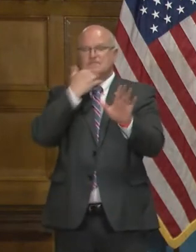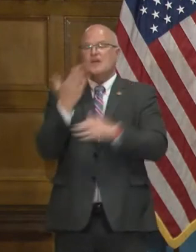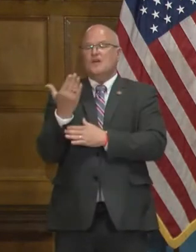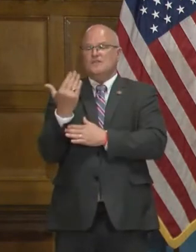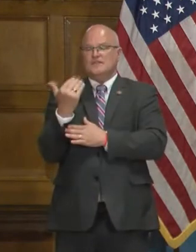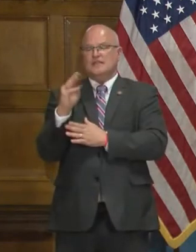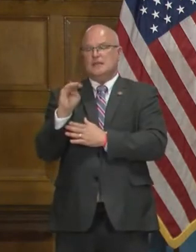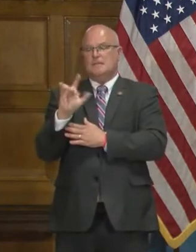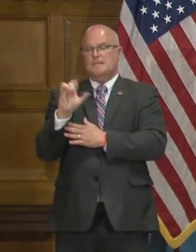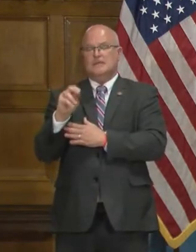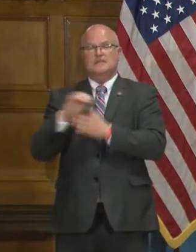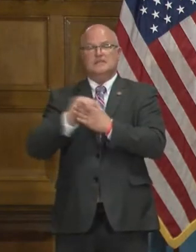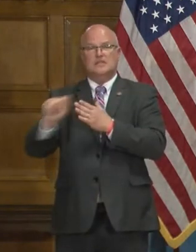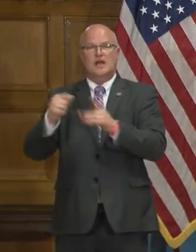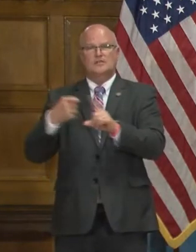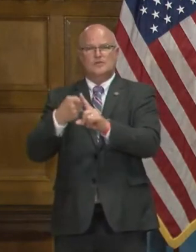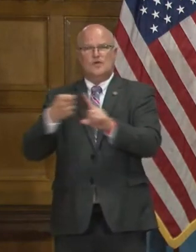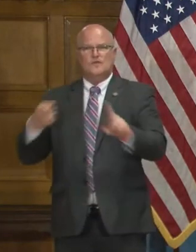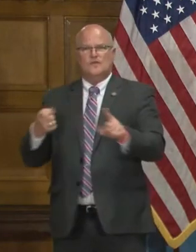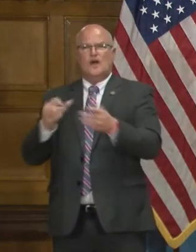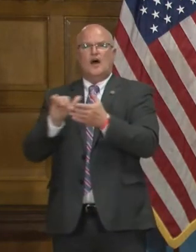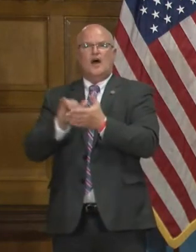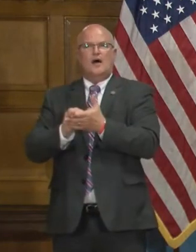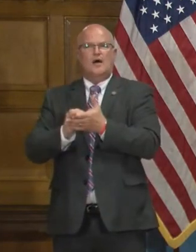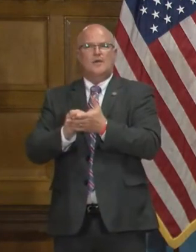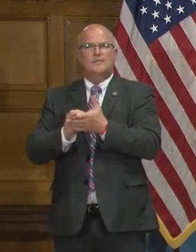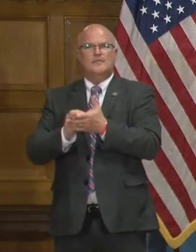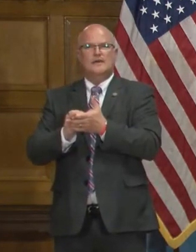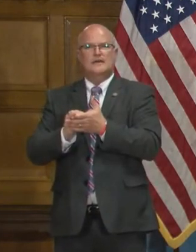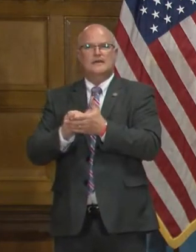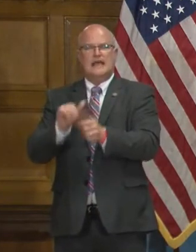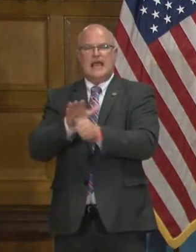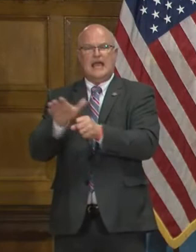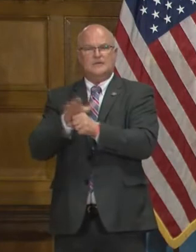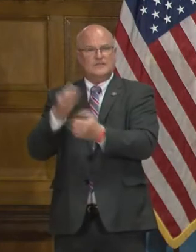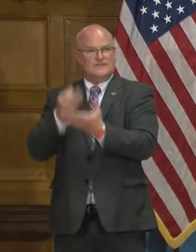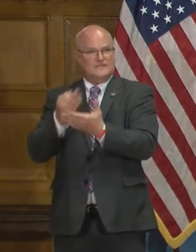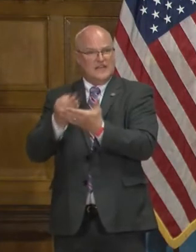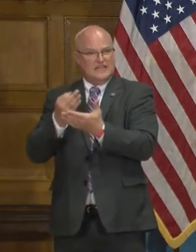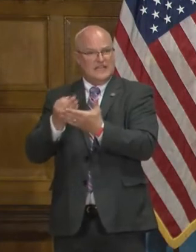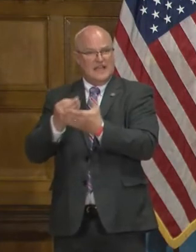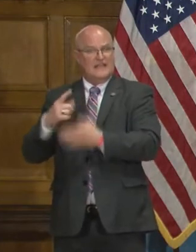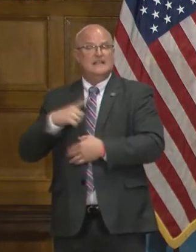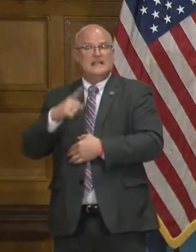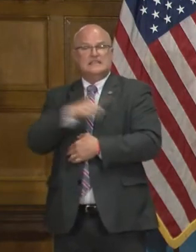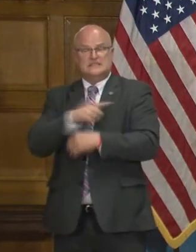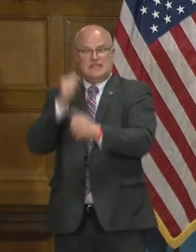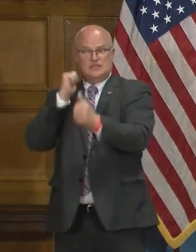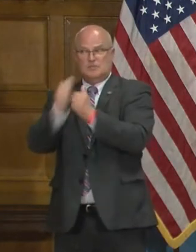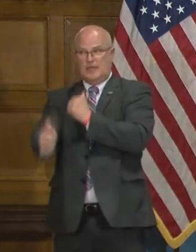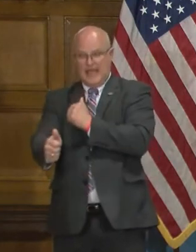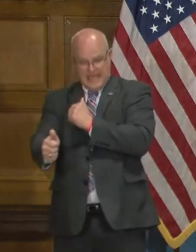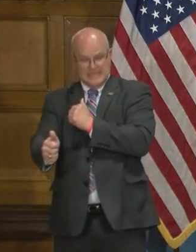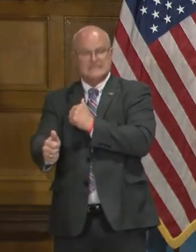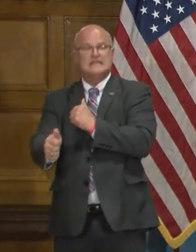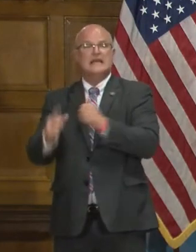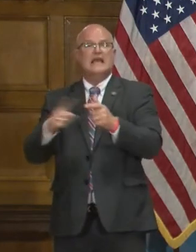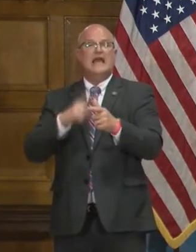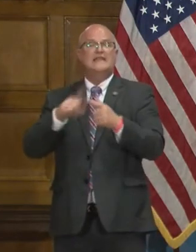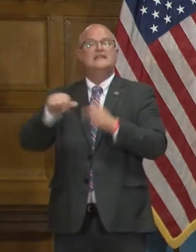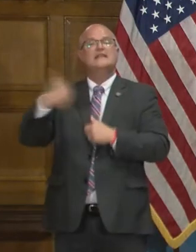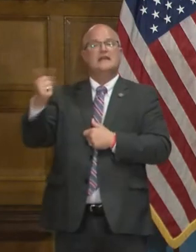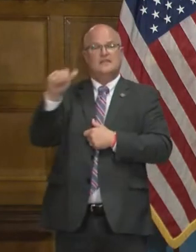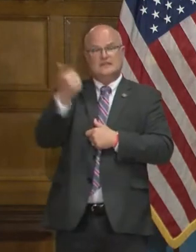$15 million of it will come from the adequacy funding that the legislature passed, and then